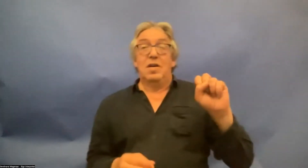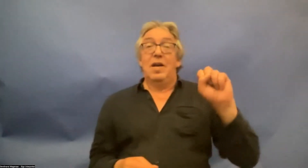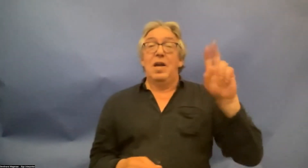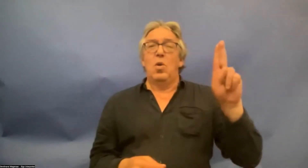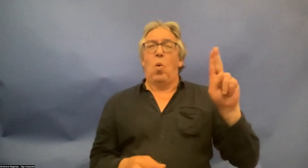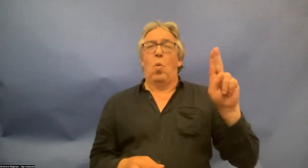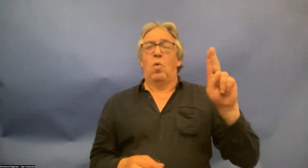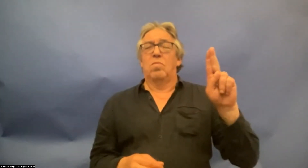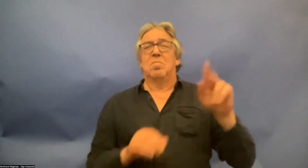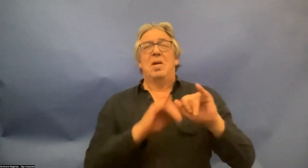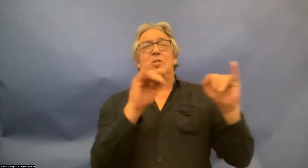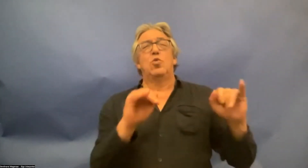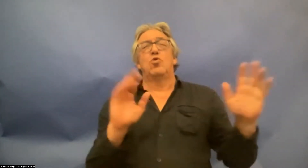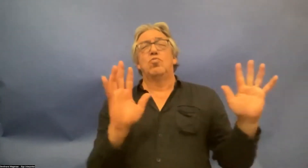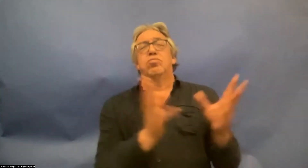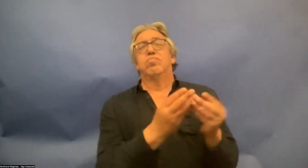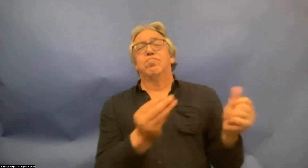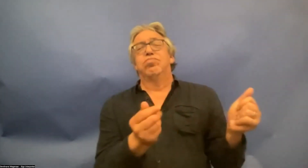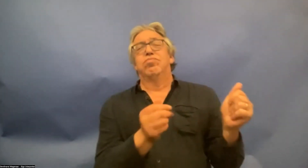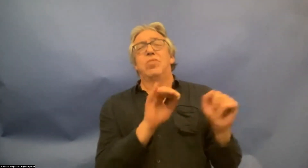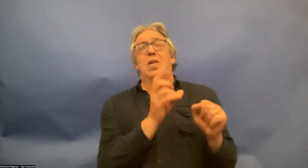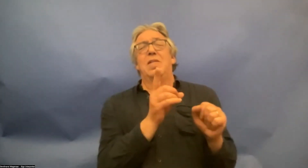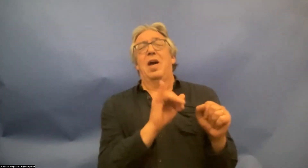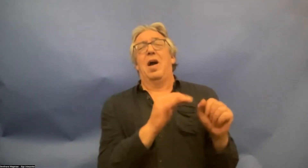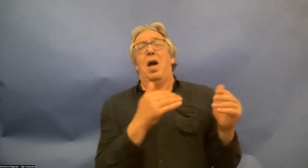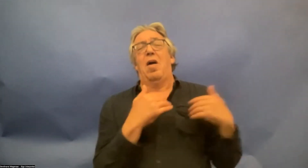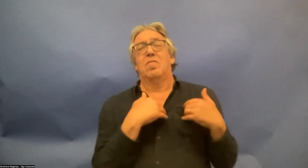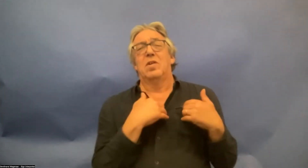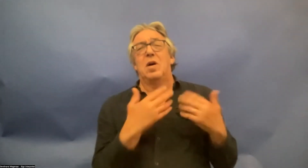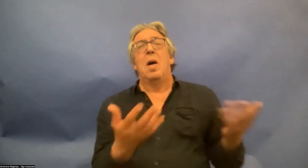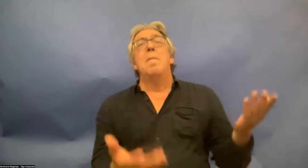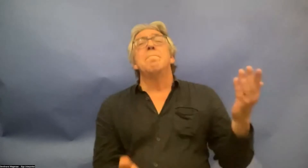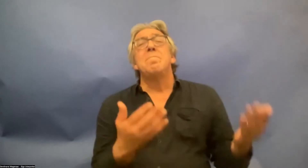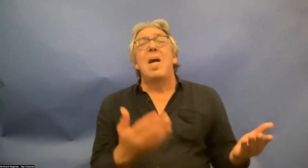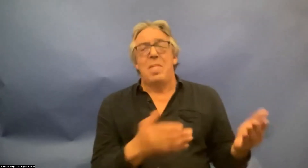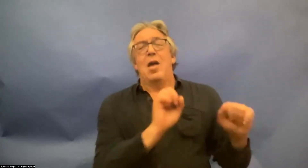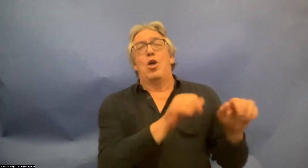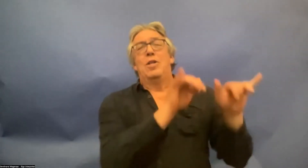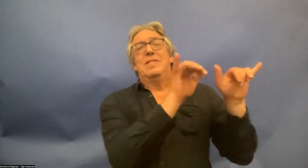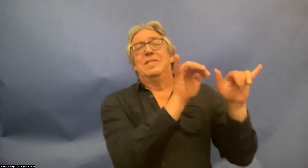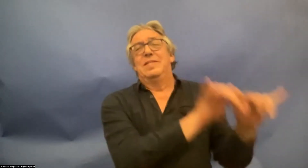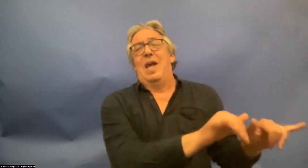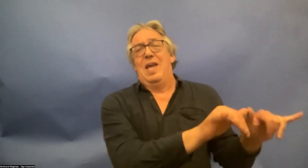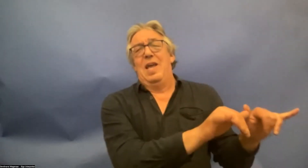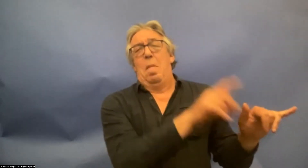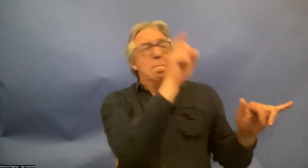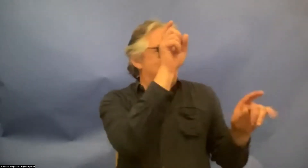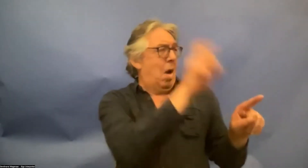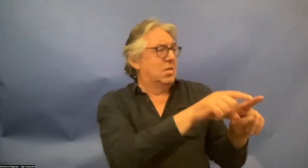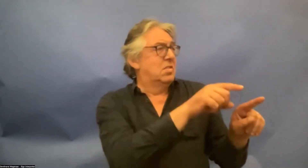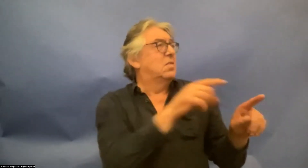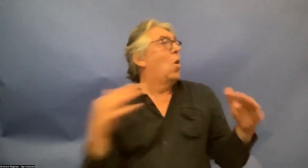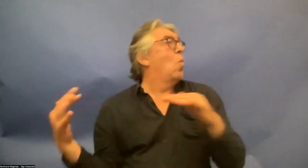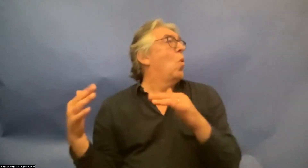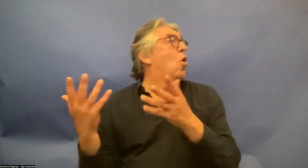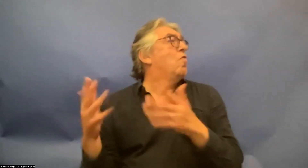level and ability to have an old flat, maybe they won't come back to Ukraine. But let's say that the majority of them are going back